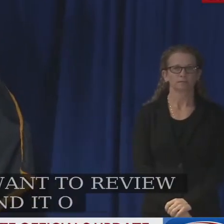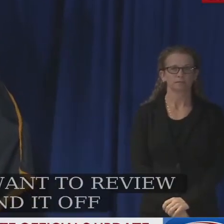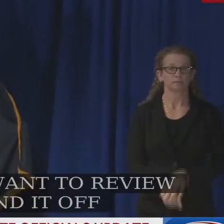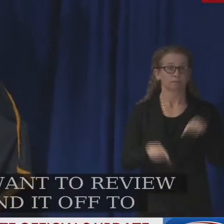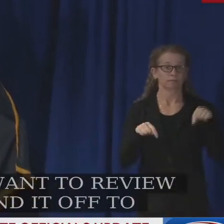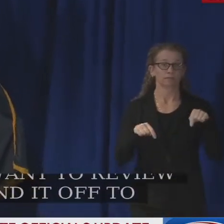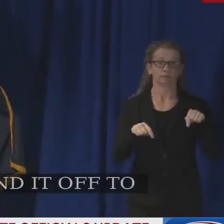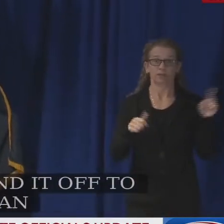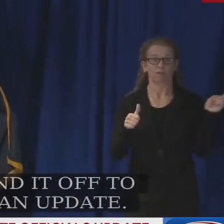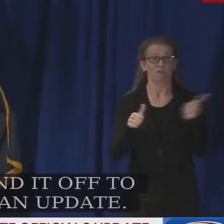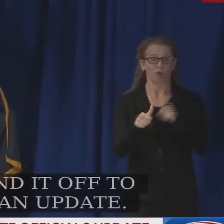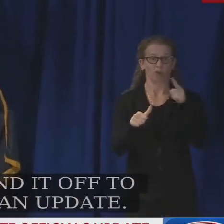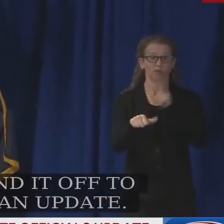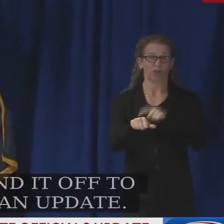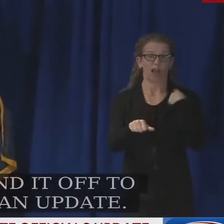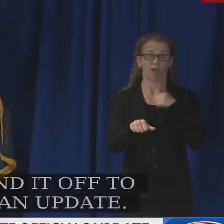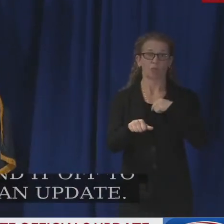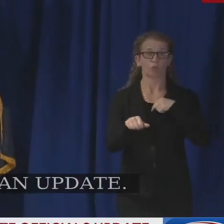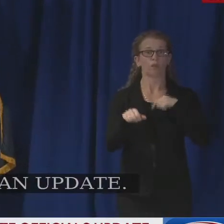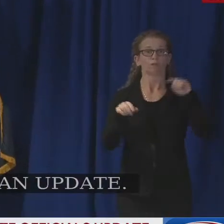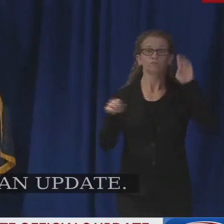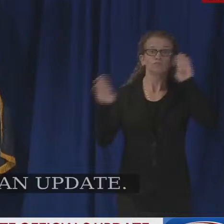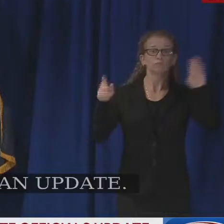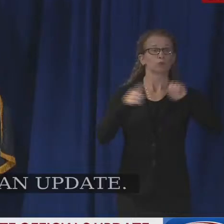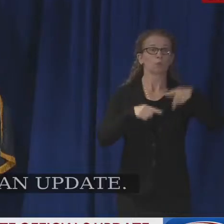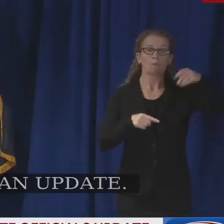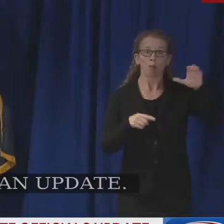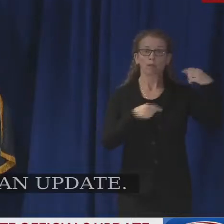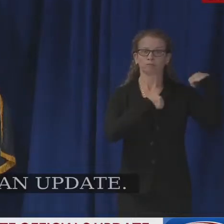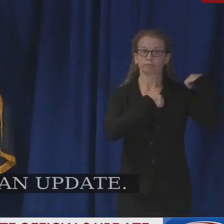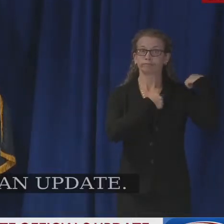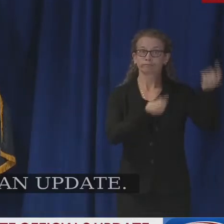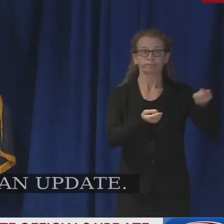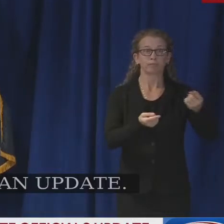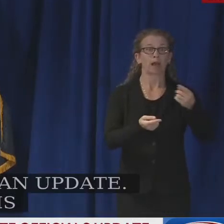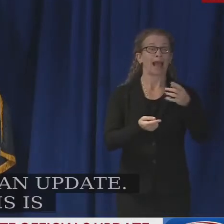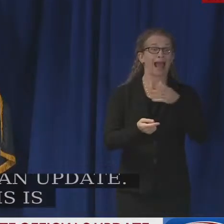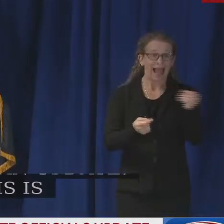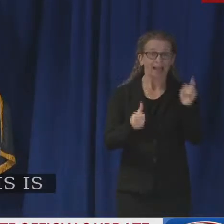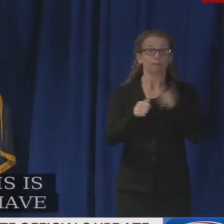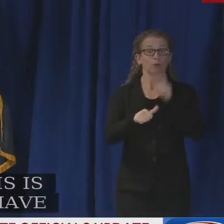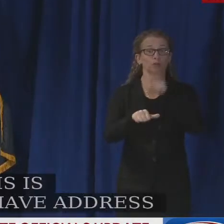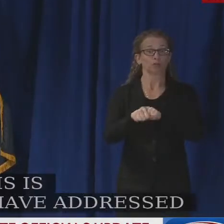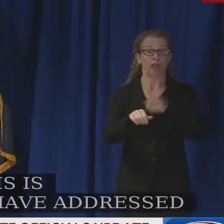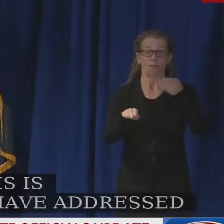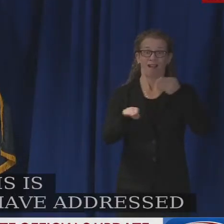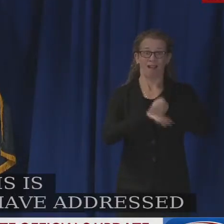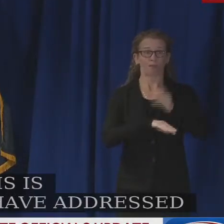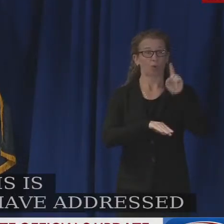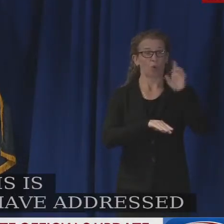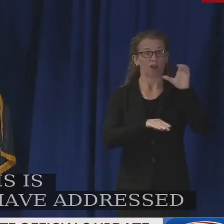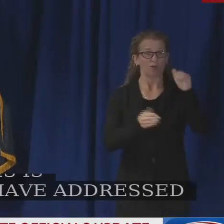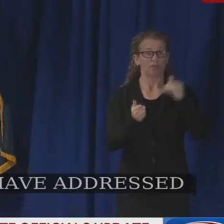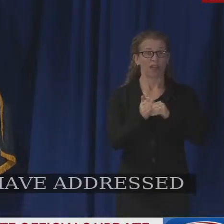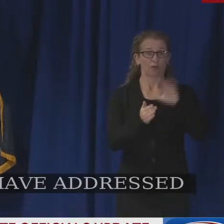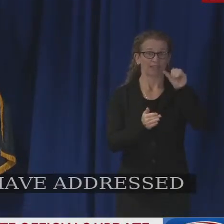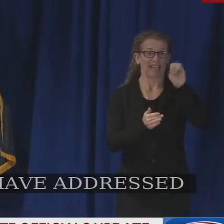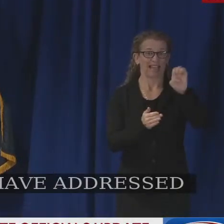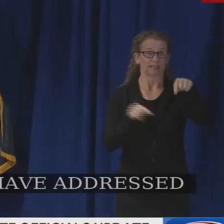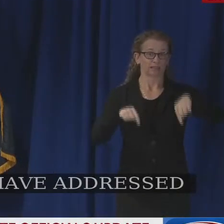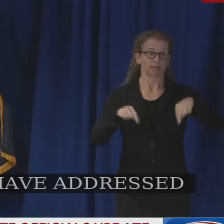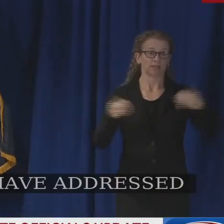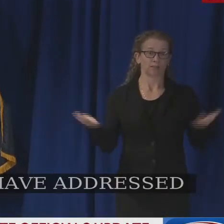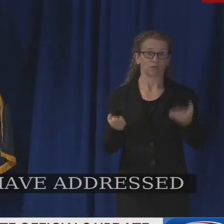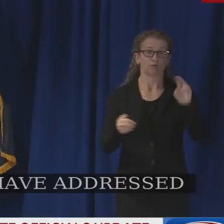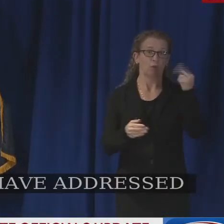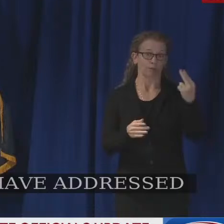this is the first time we've addressed the public in quite a while, and it's the first time we've addressed the public since we've crossed the 100,000 case number here in New